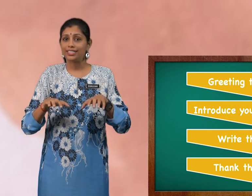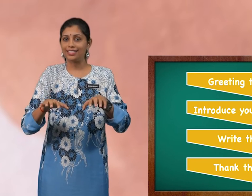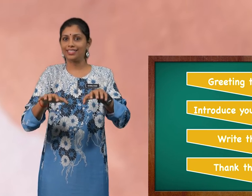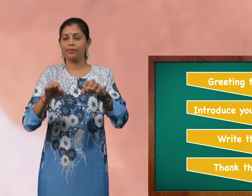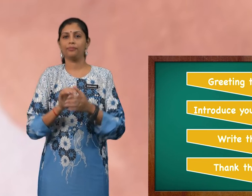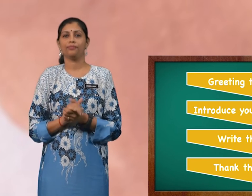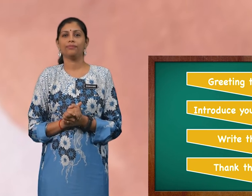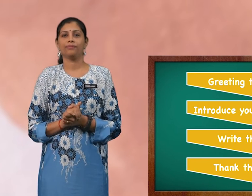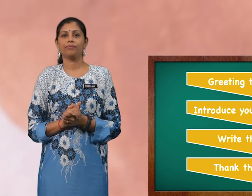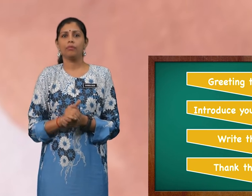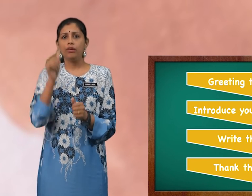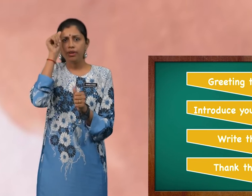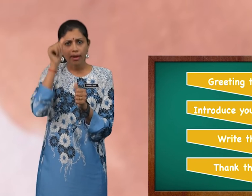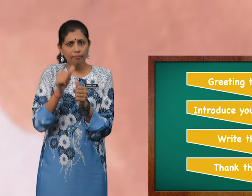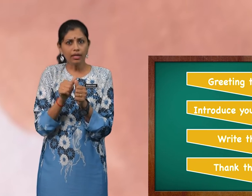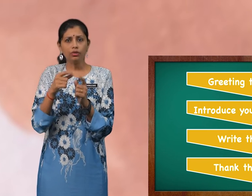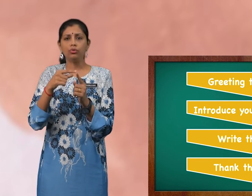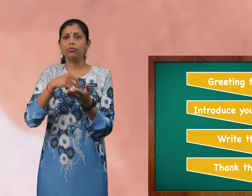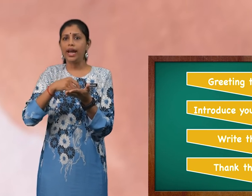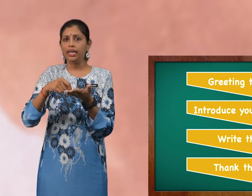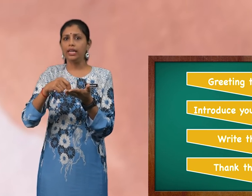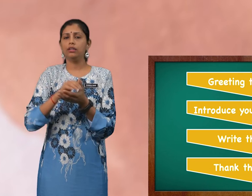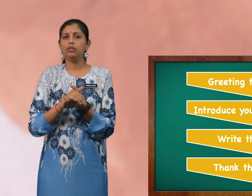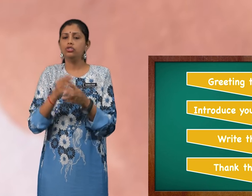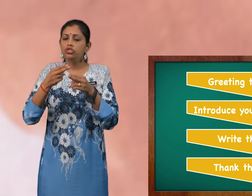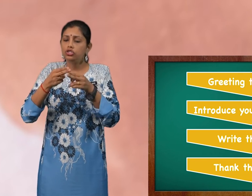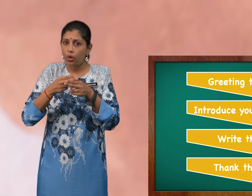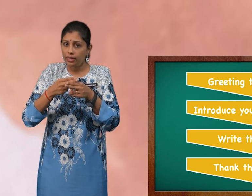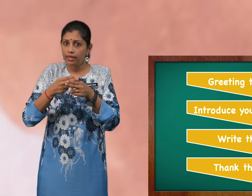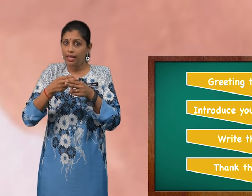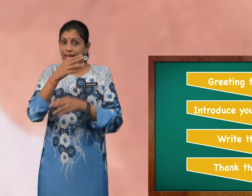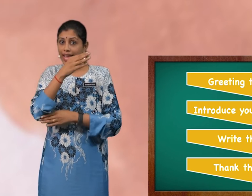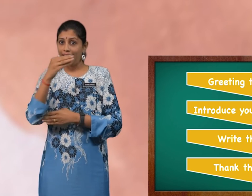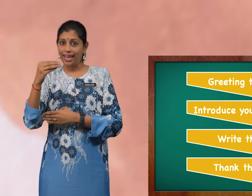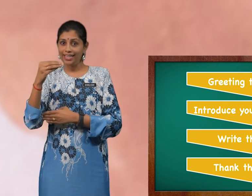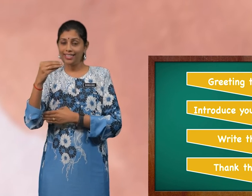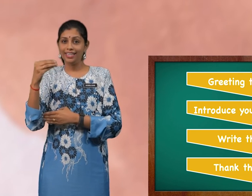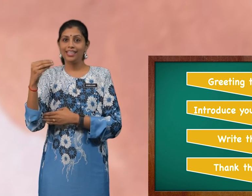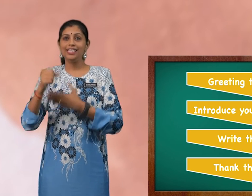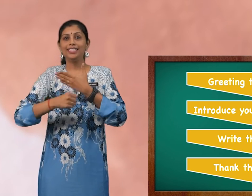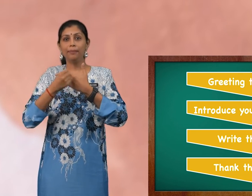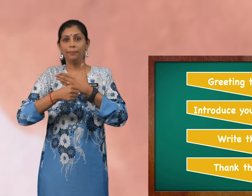audience. Remember to write it short and simple.